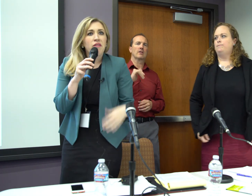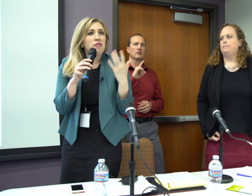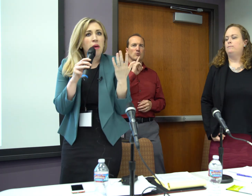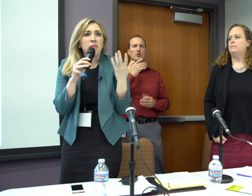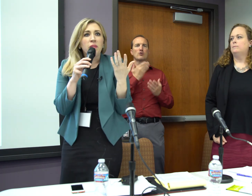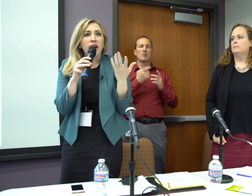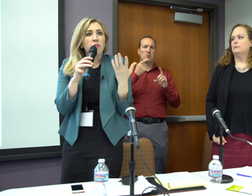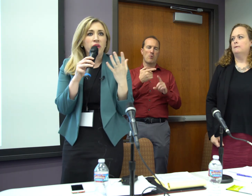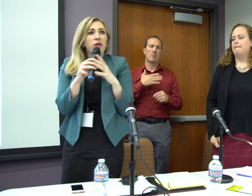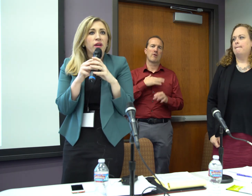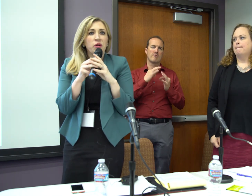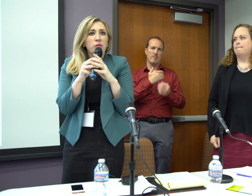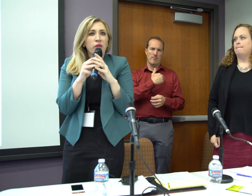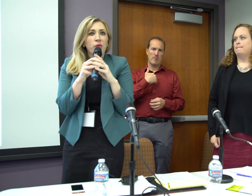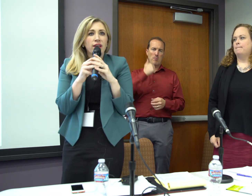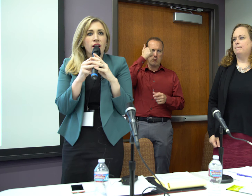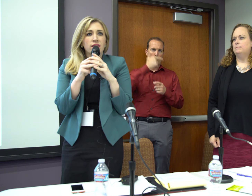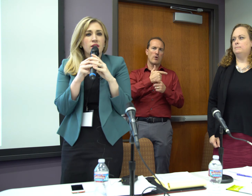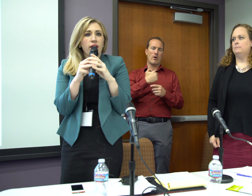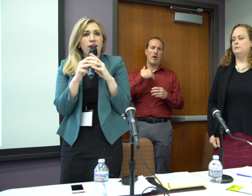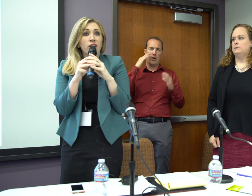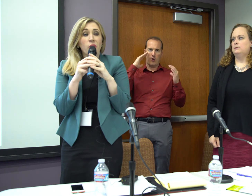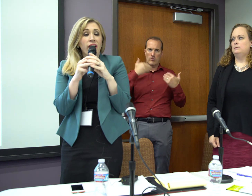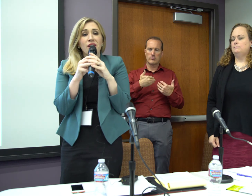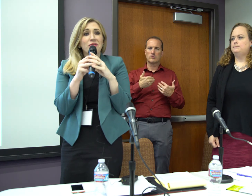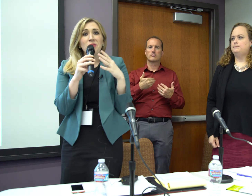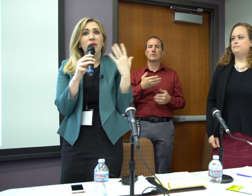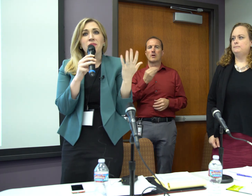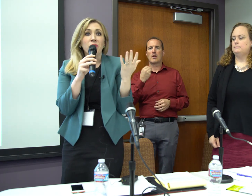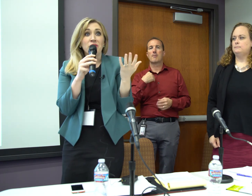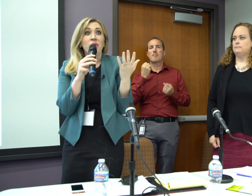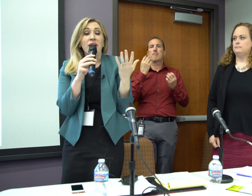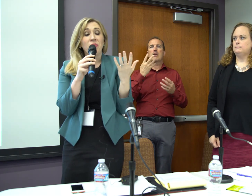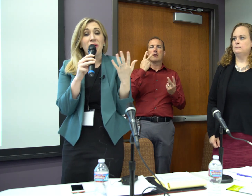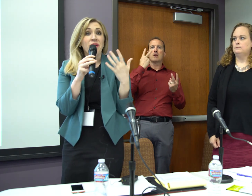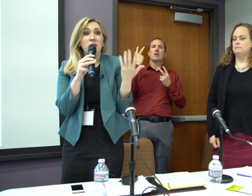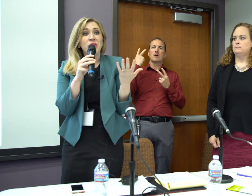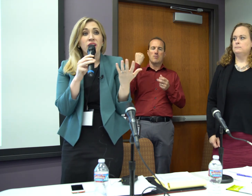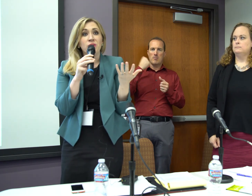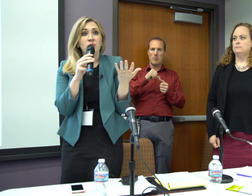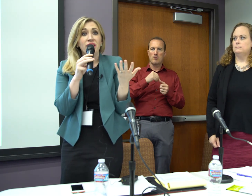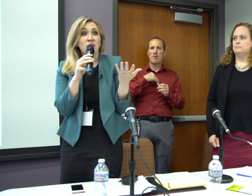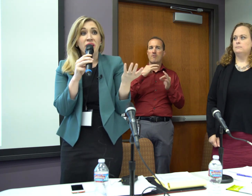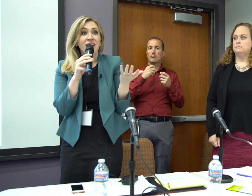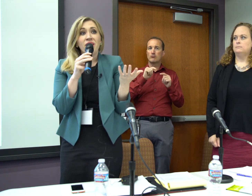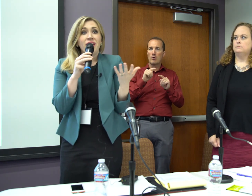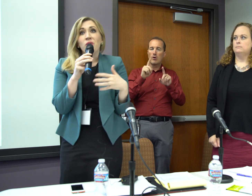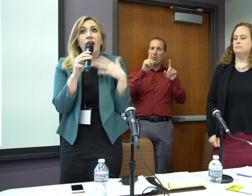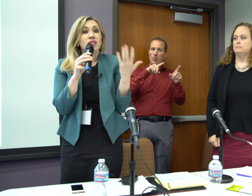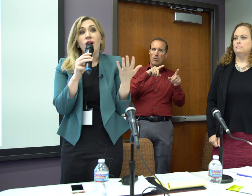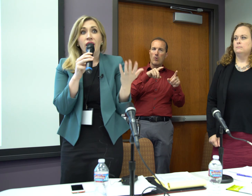I have a family member, I have a brother, an adult brother who has autism, and, you know, I have so many memories growing up where my family would try to go someplace and